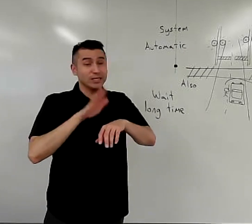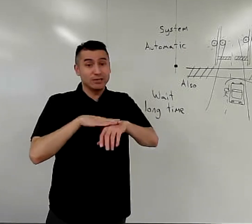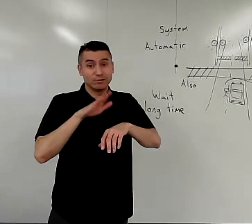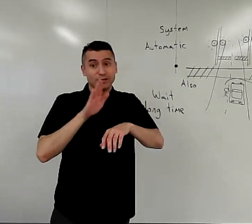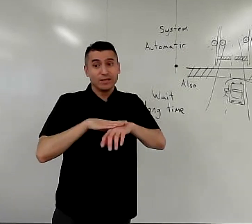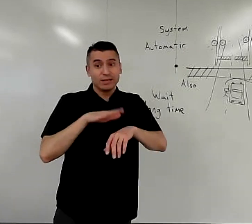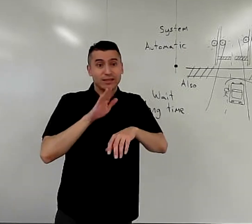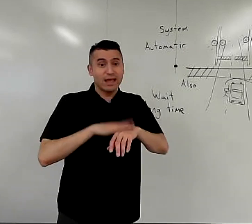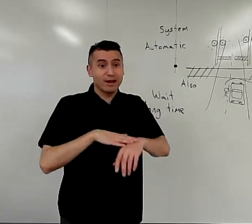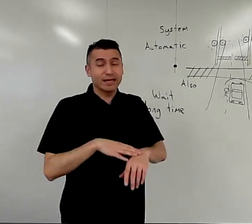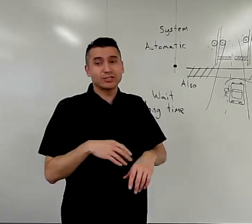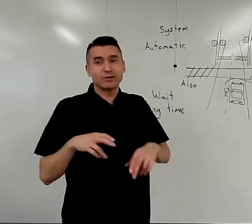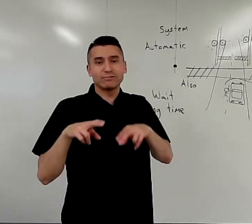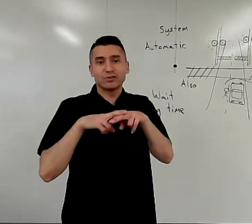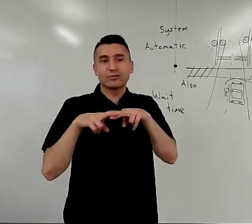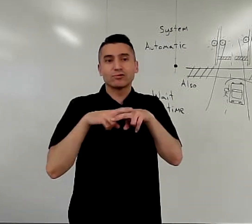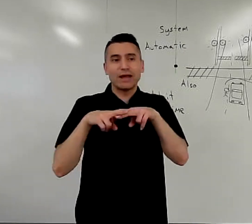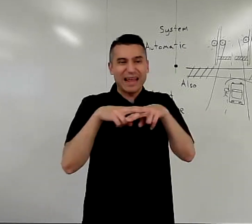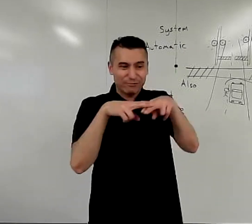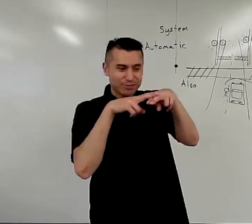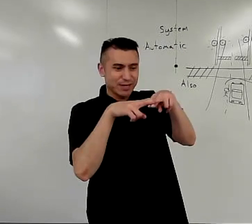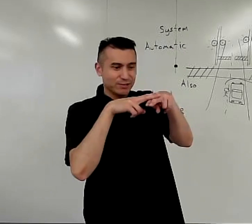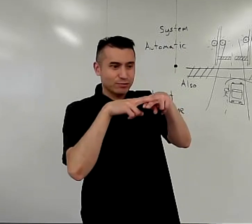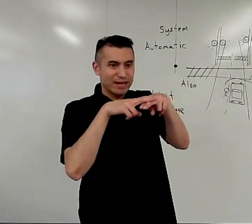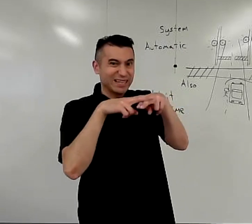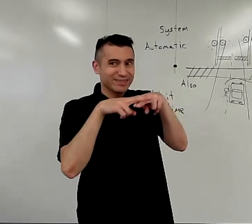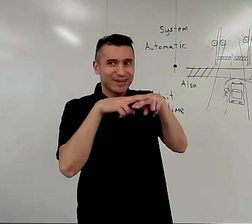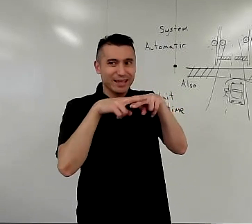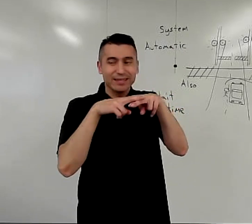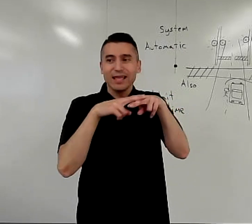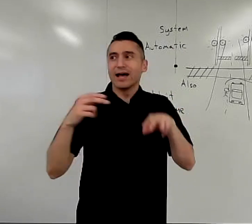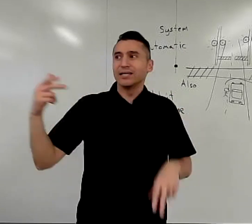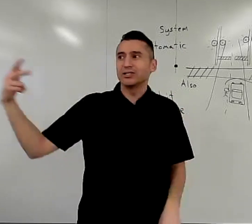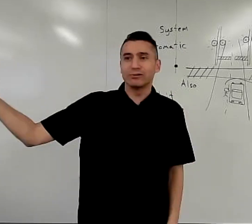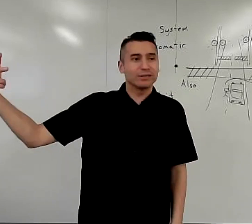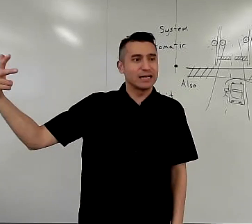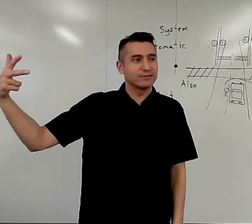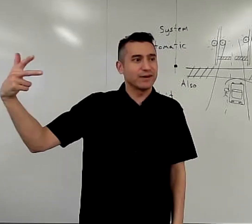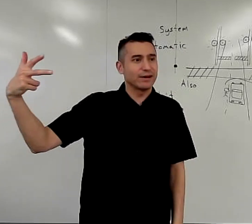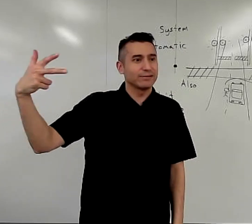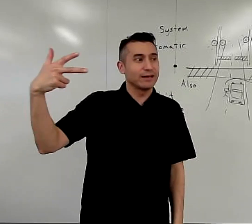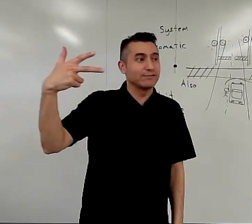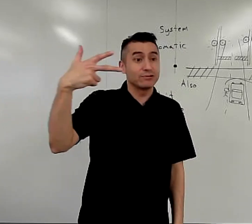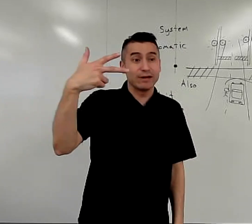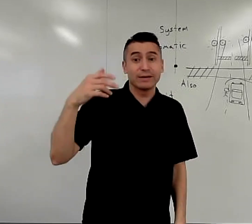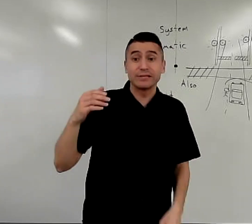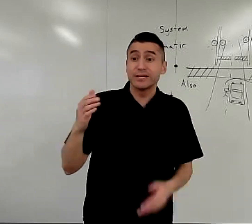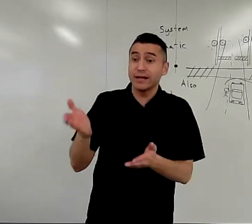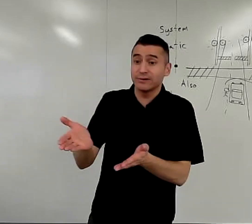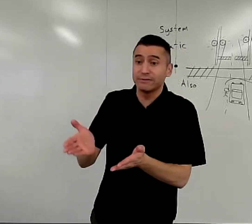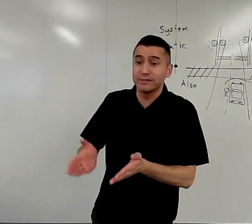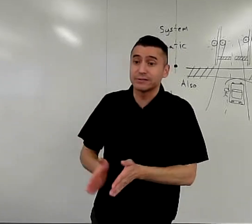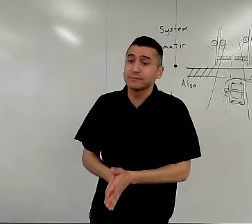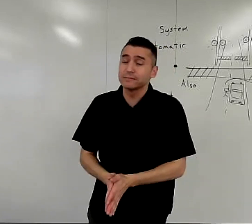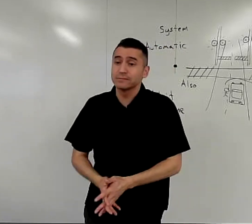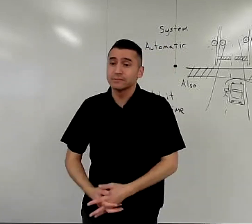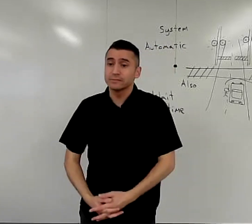warning you there. And I showed with train, after I signed train, la train, I showed the classifier of the train coming. Tara has her hand raised. So I was